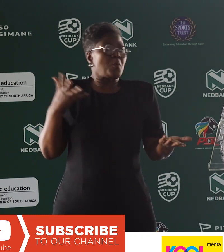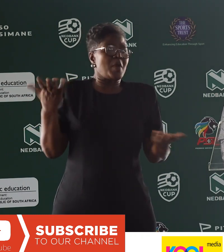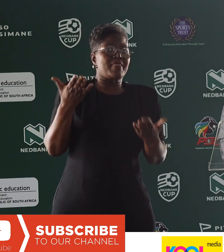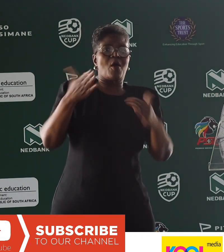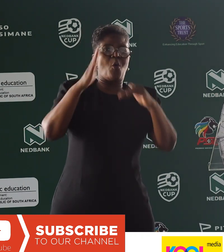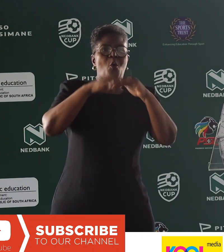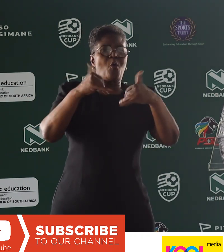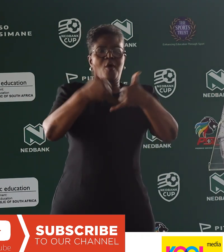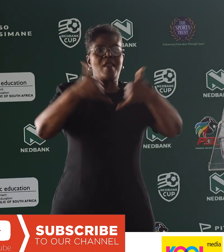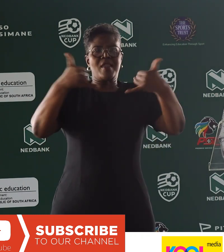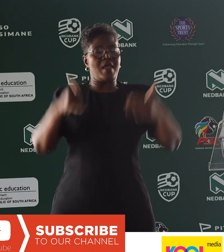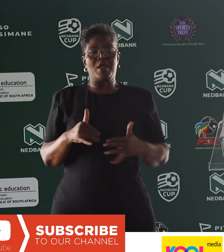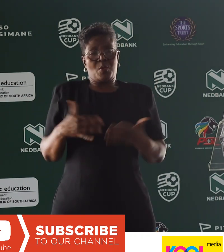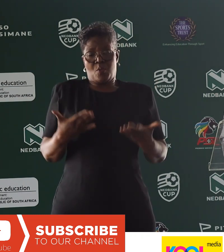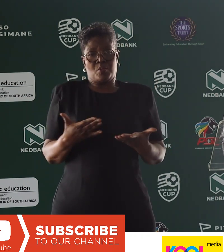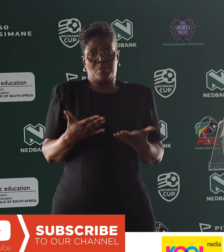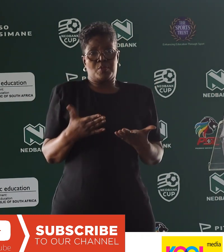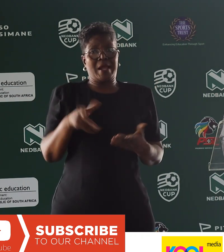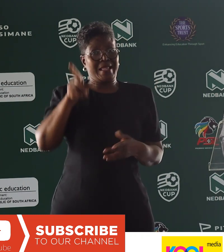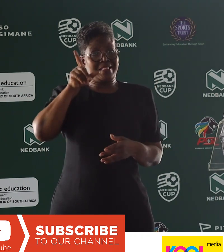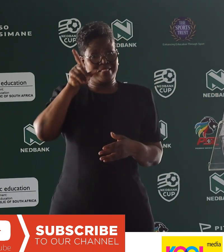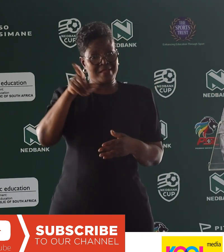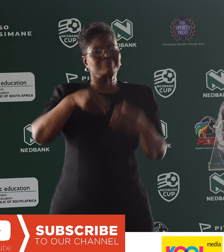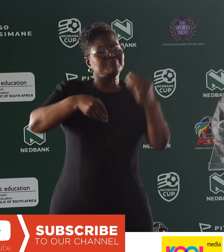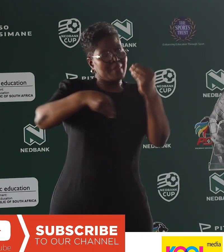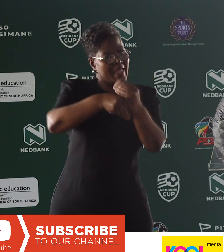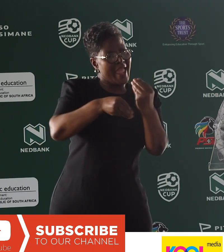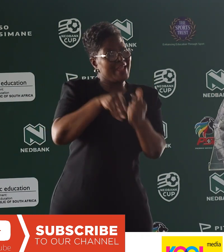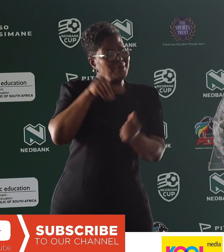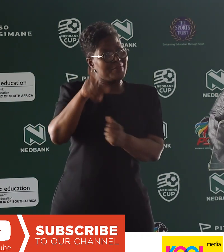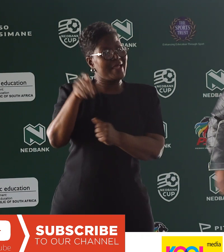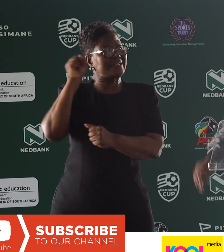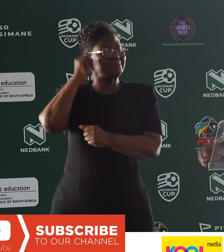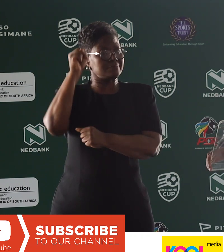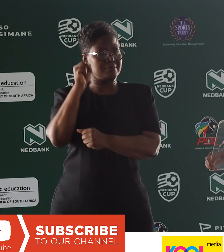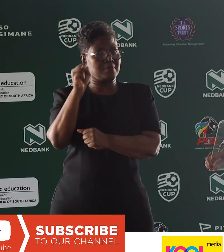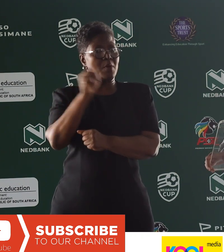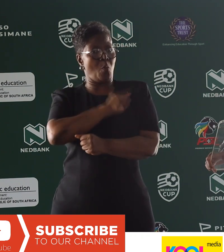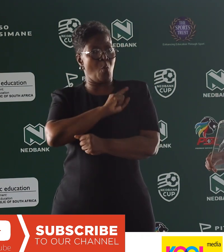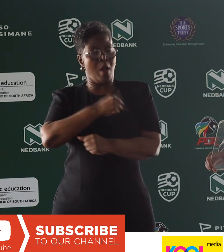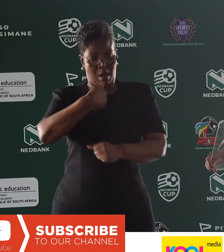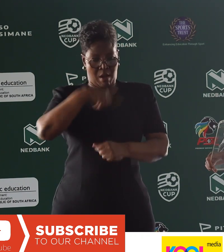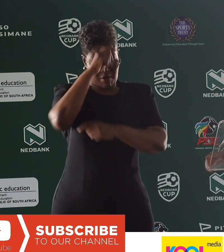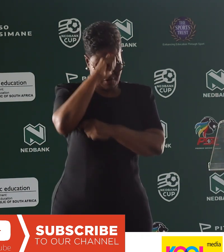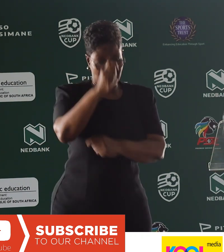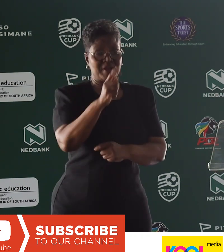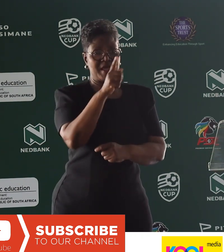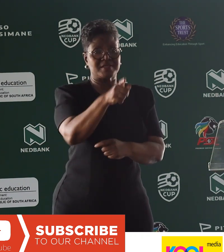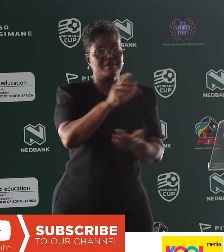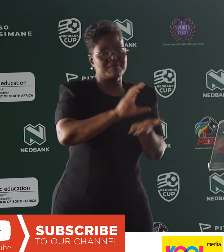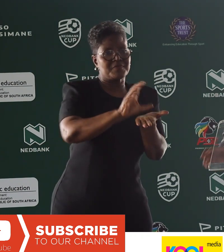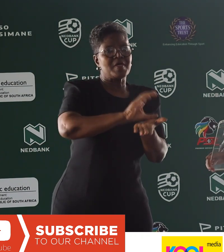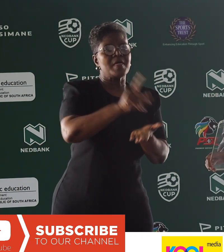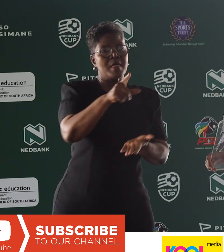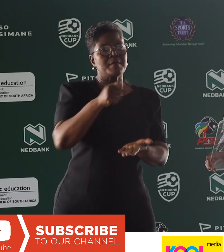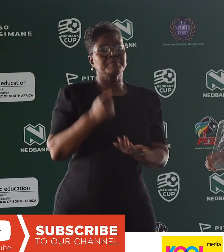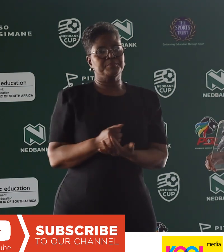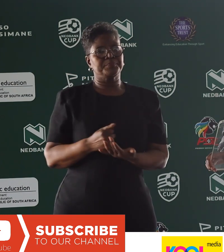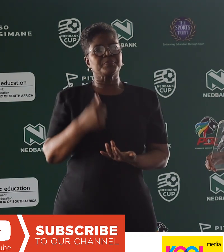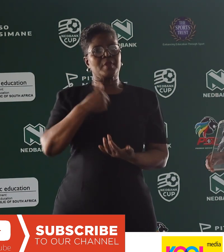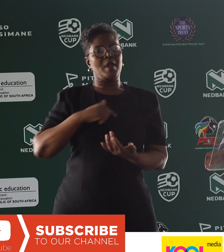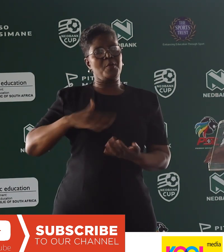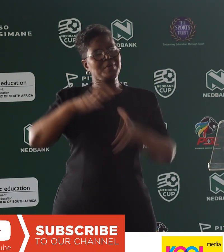make an input in that endeavor. Because I recognize the contribution we have made to the development of sport in this country. I want us to